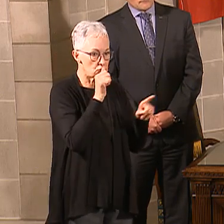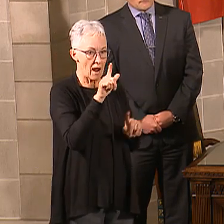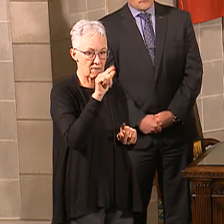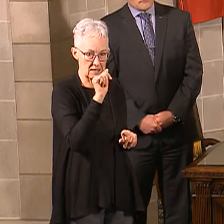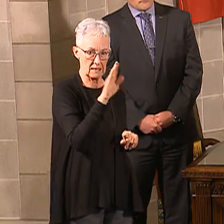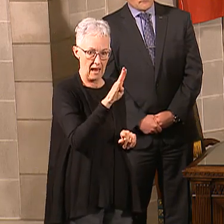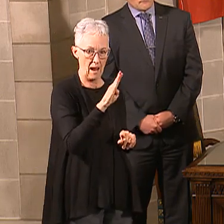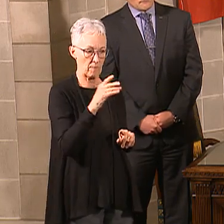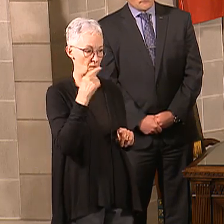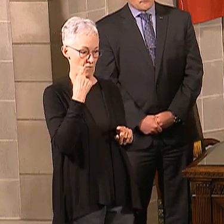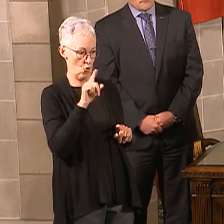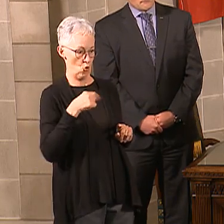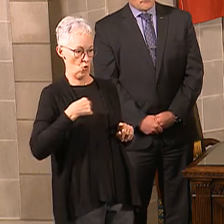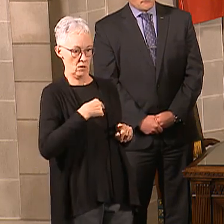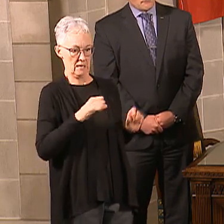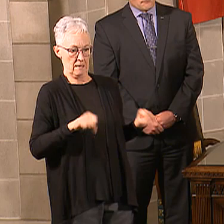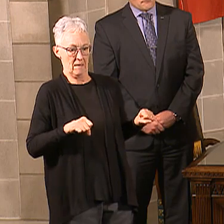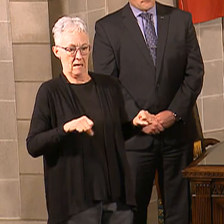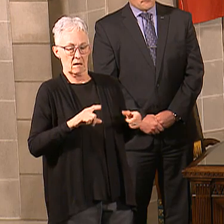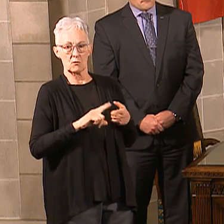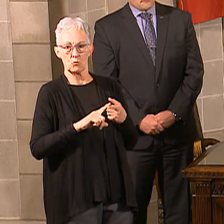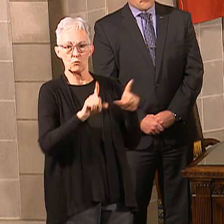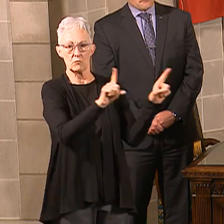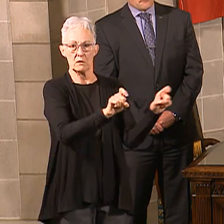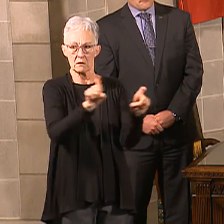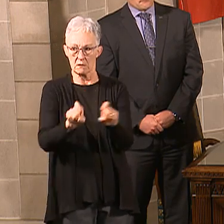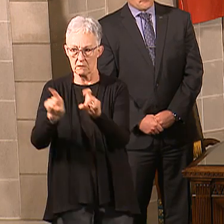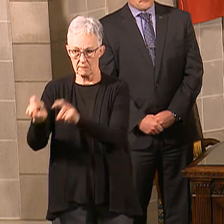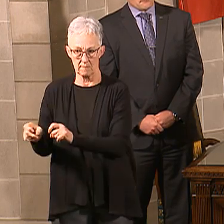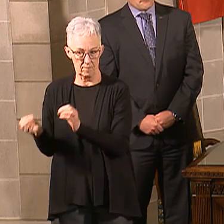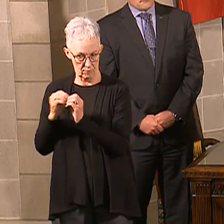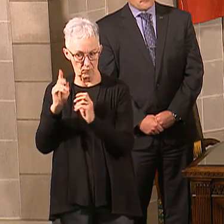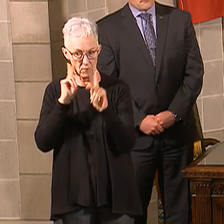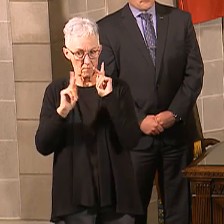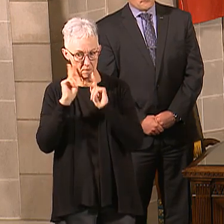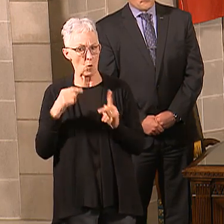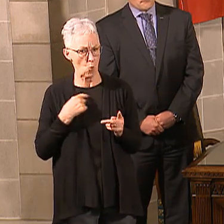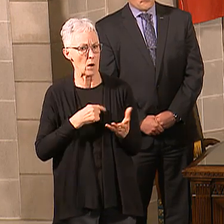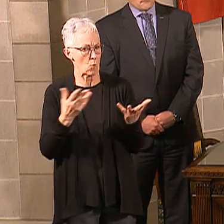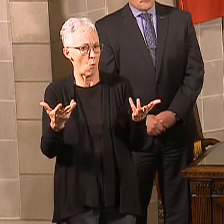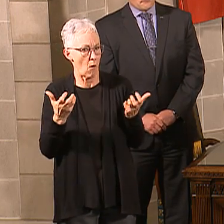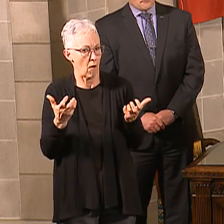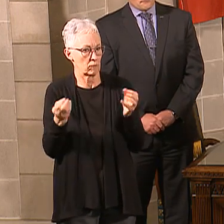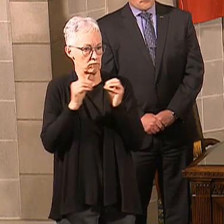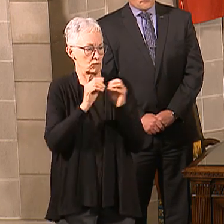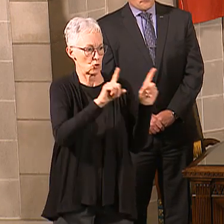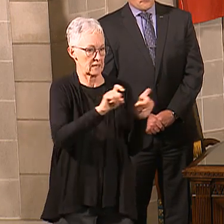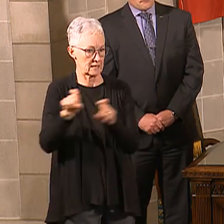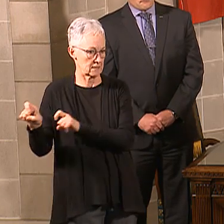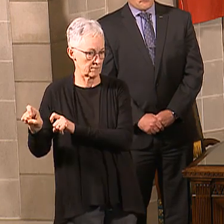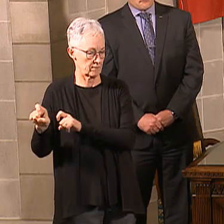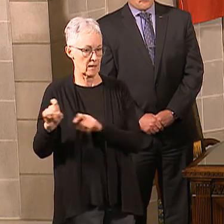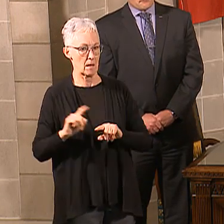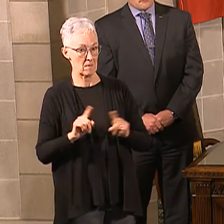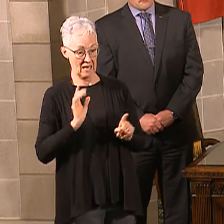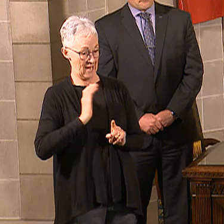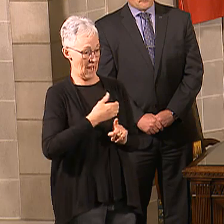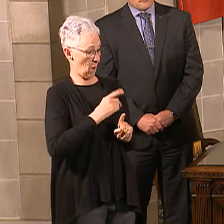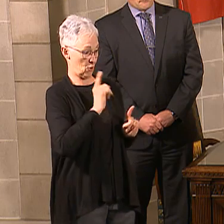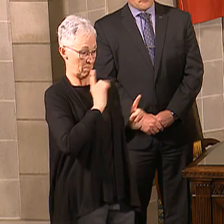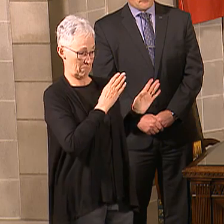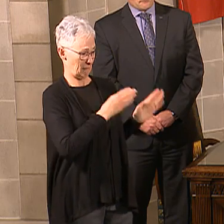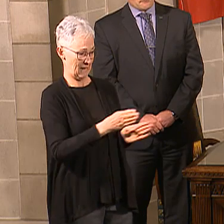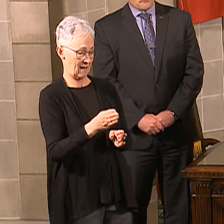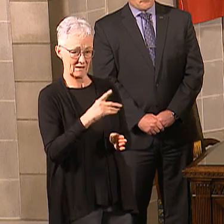able to expand our capacity, because we do want to do more testing. But our plan assumes that we could not do that expanded testing. And I